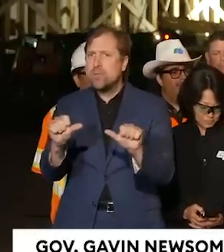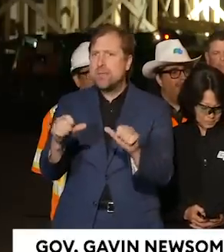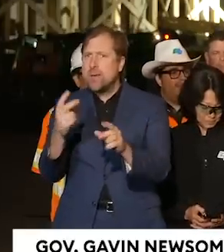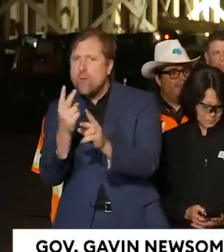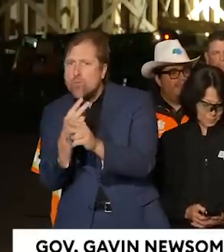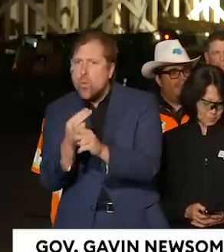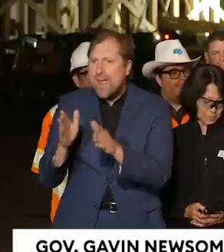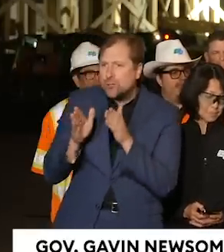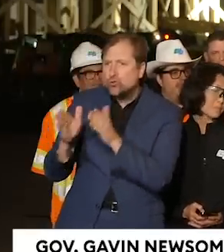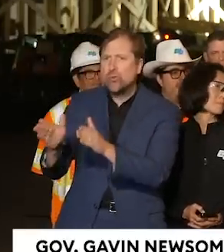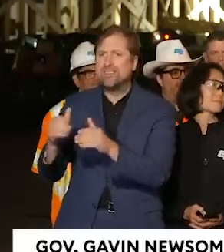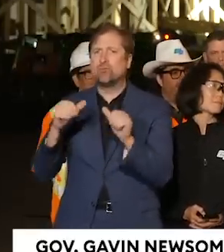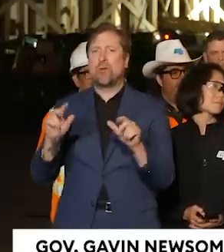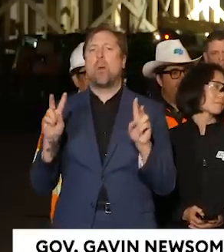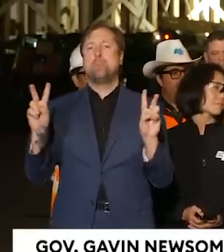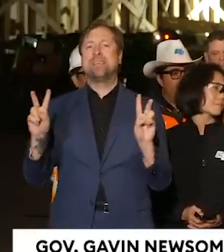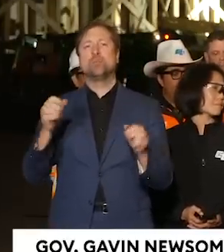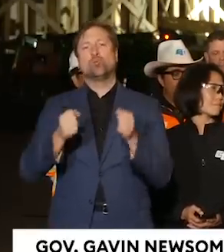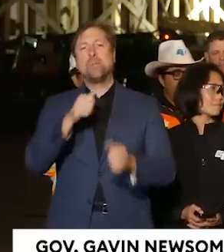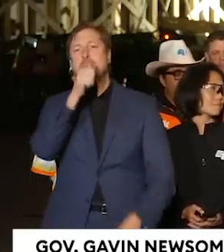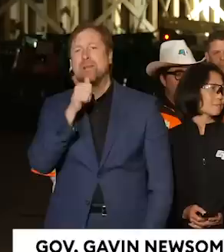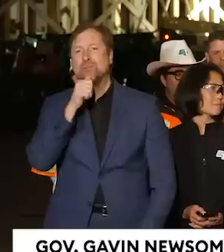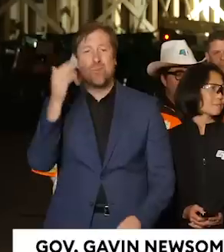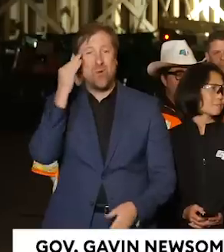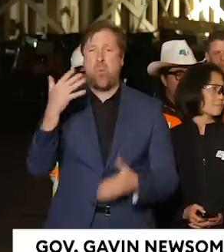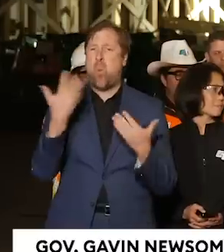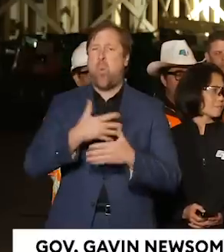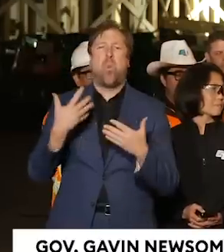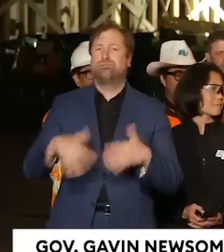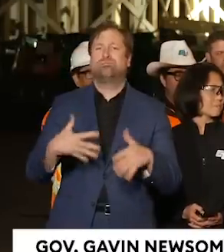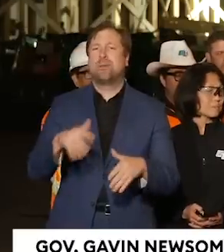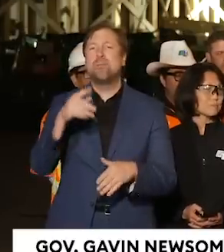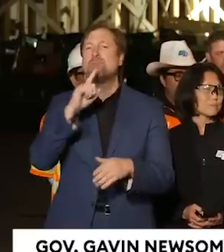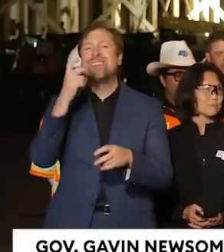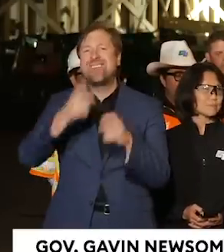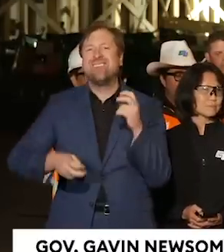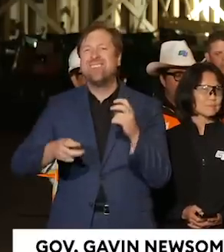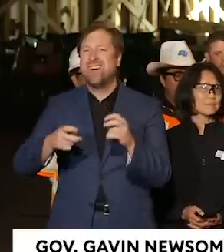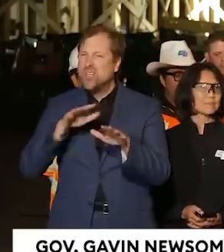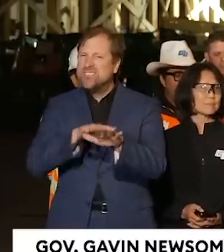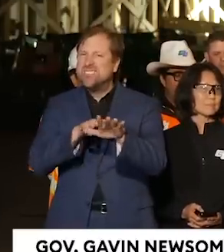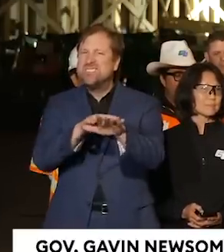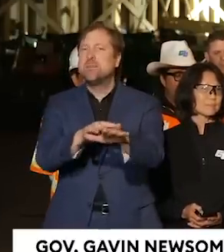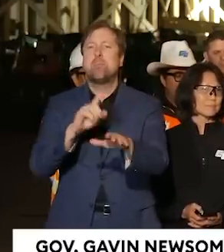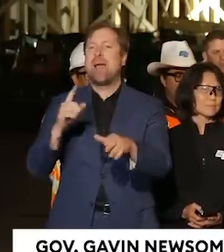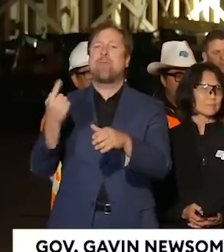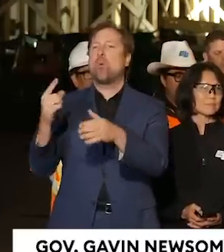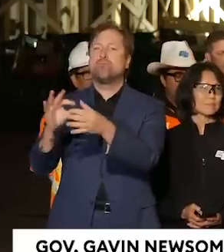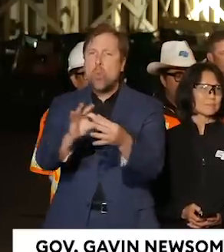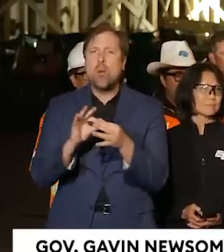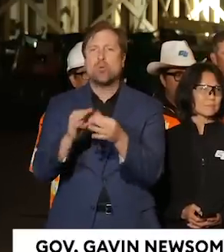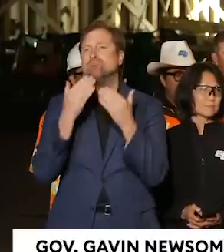and staying peaceful. The last few days have been difficult, but everybody has cooperated, and I want to thank you, thank you, thank